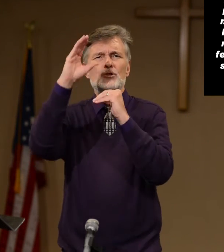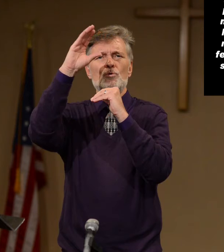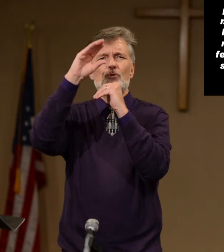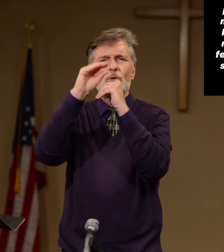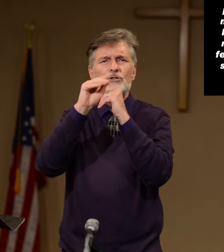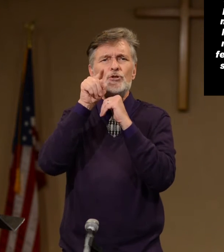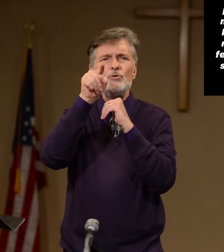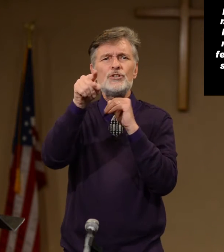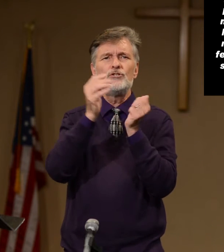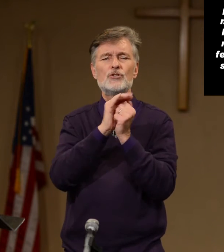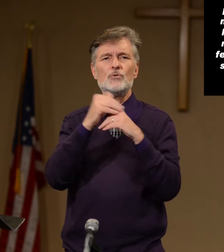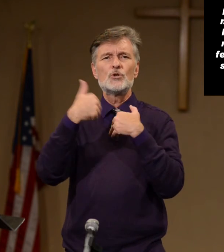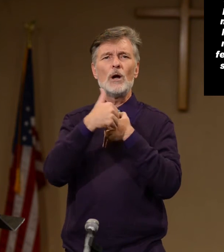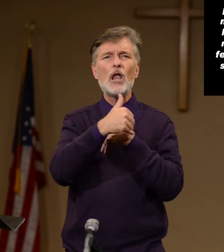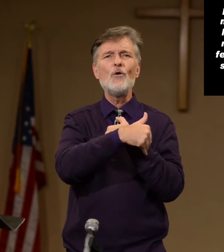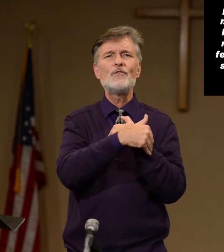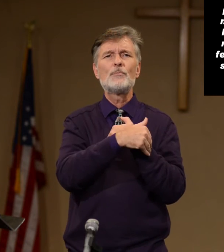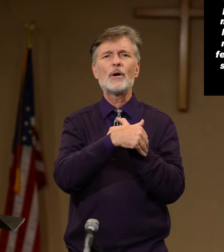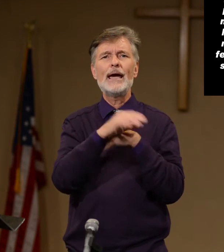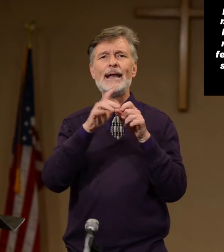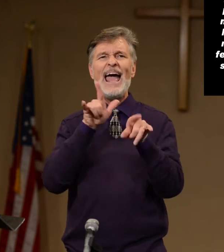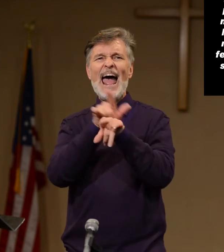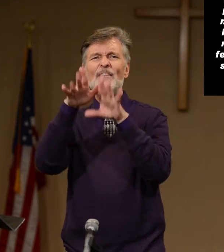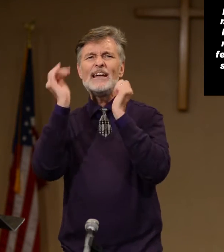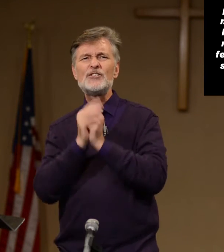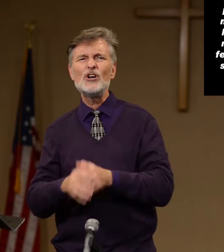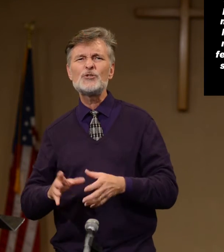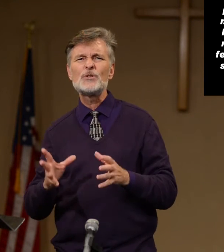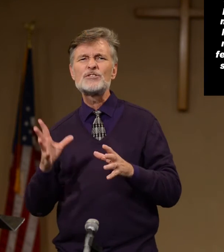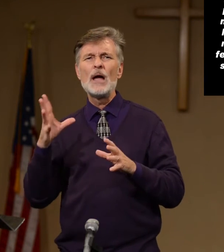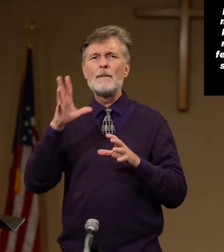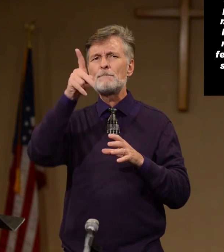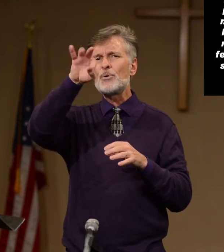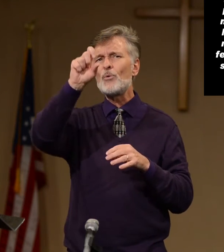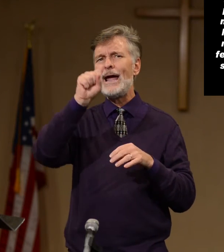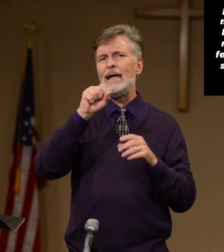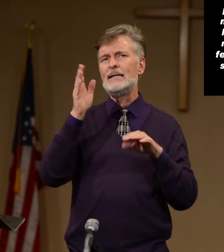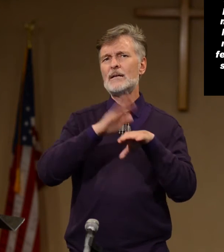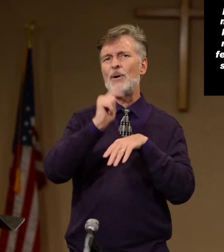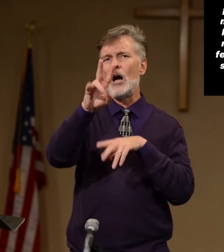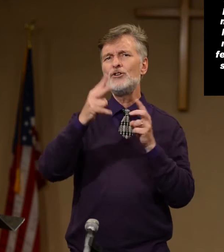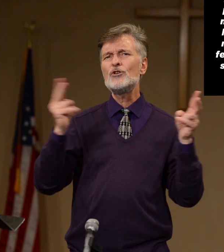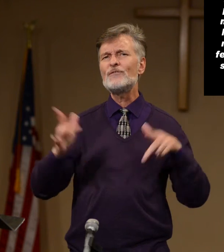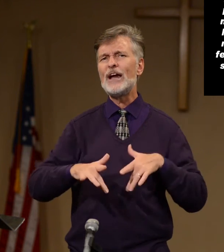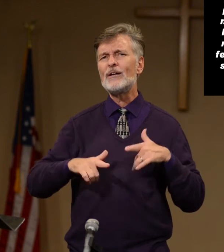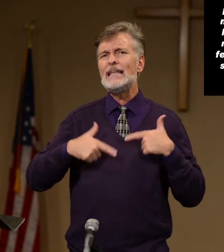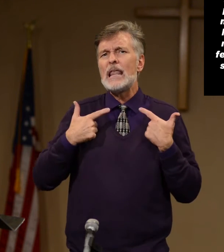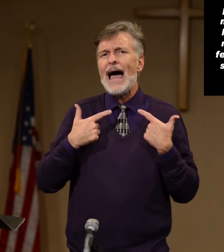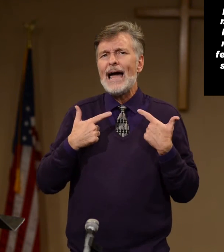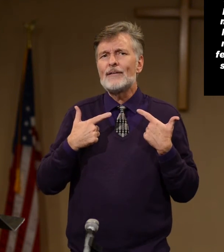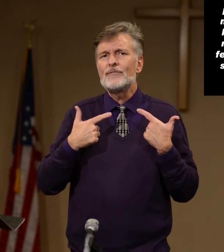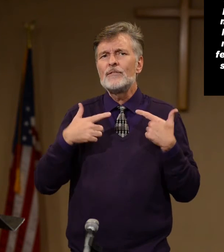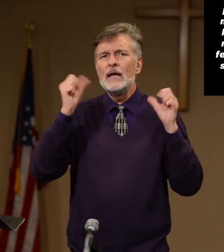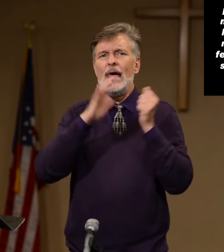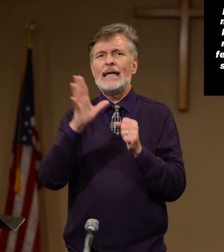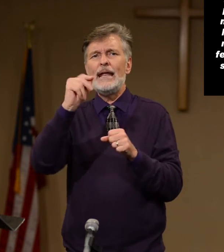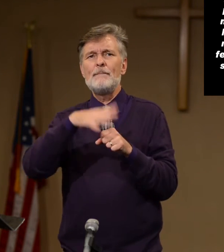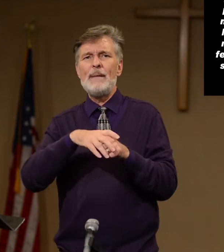prostitute reduces you to a loaf of bread, and the adulteress preys upon your very life. Can a